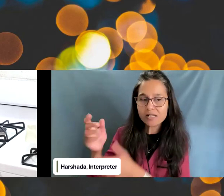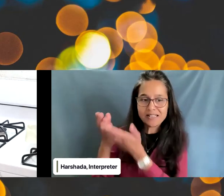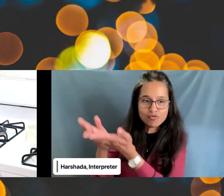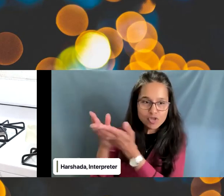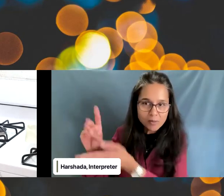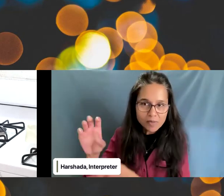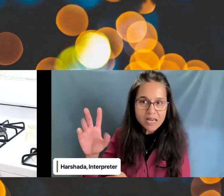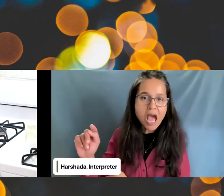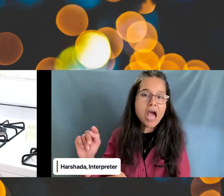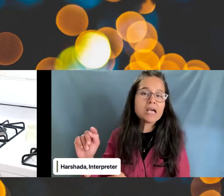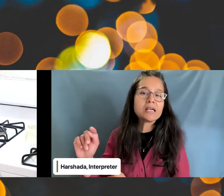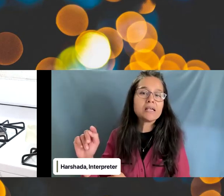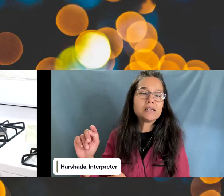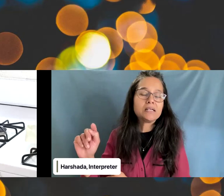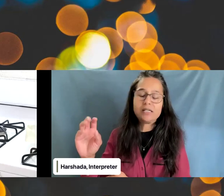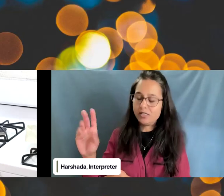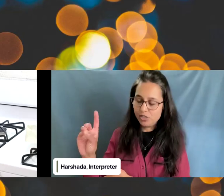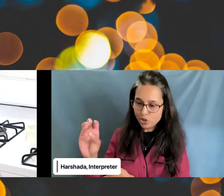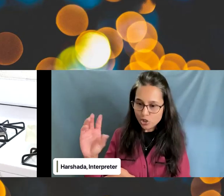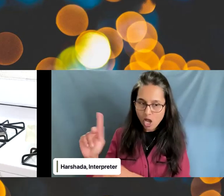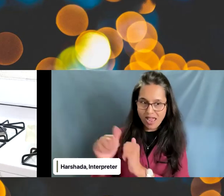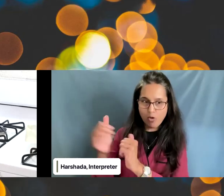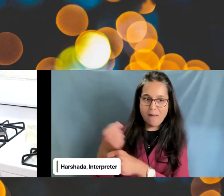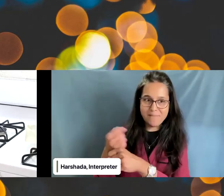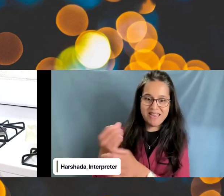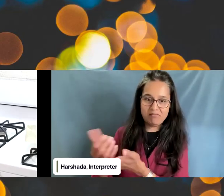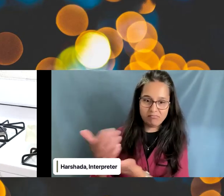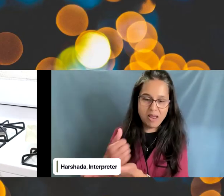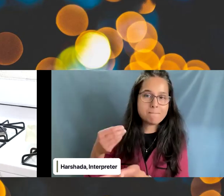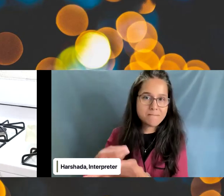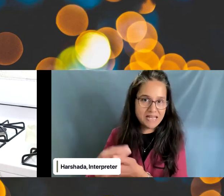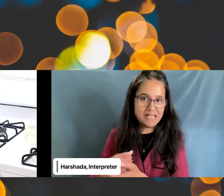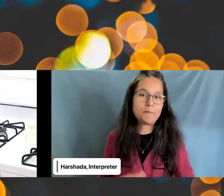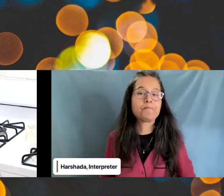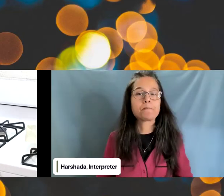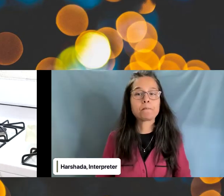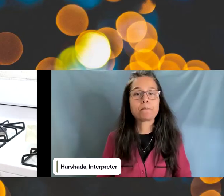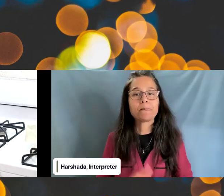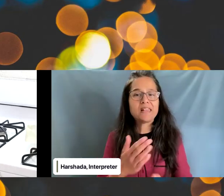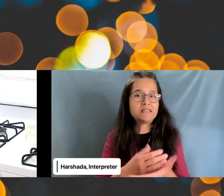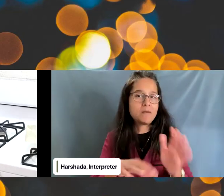down. Buttons puts down a shell, the sea. And then